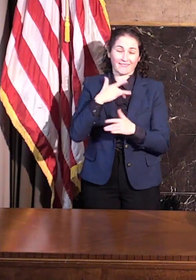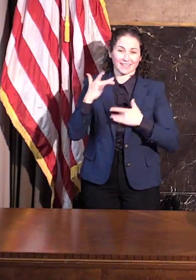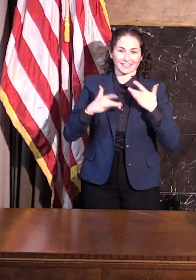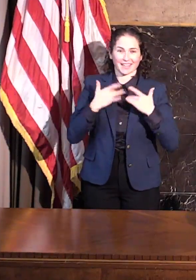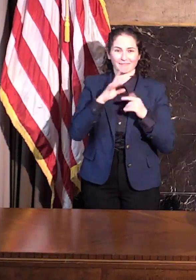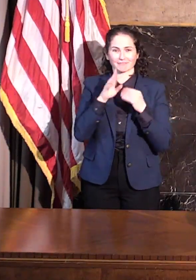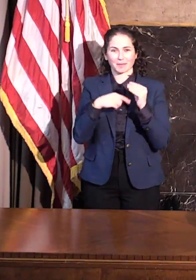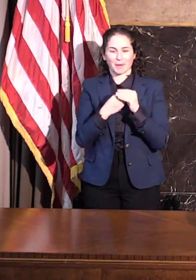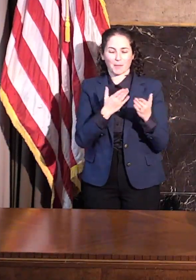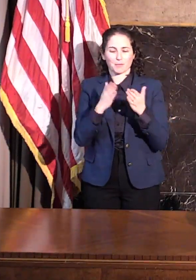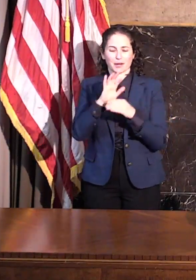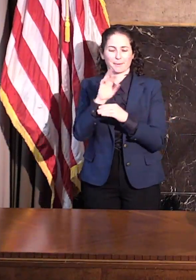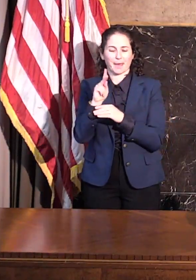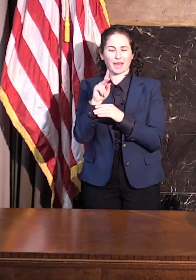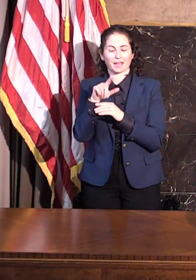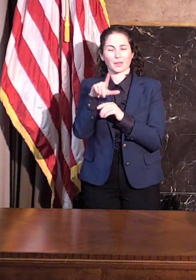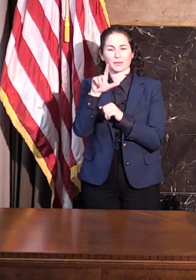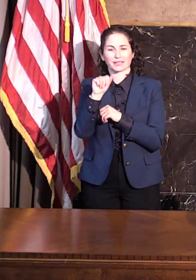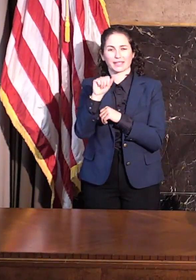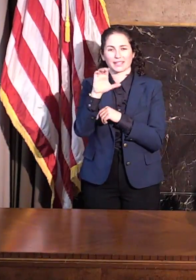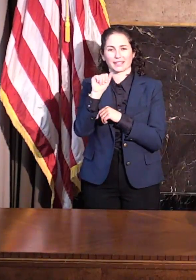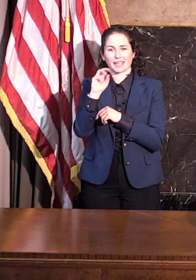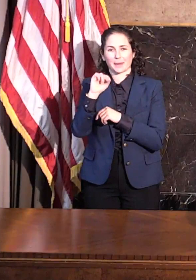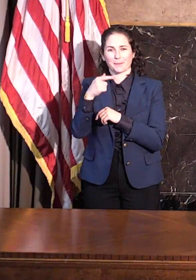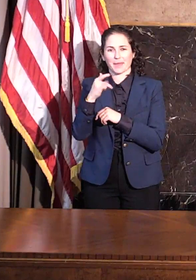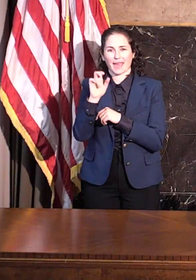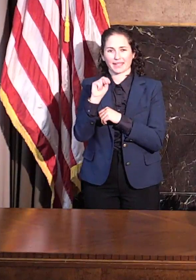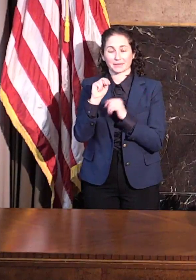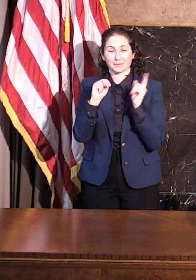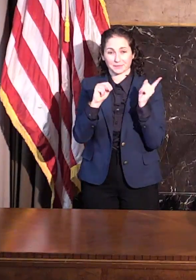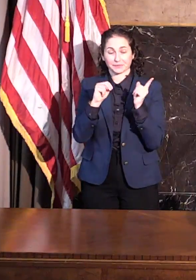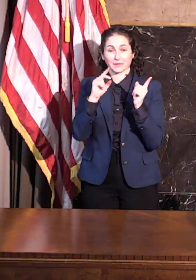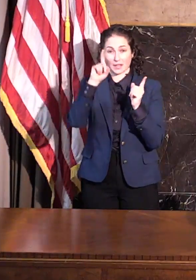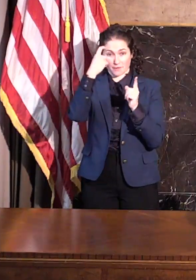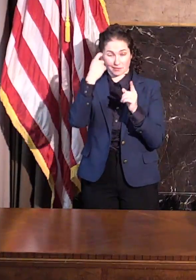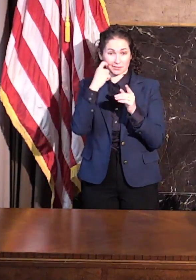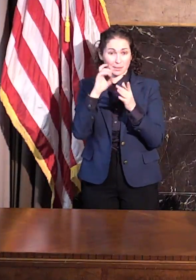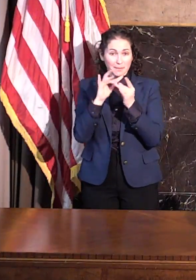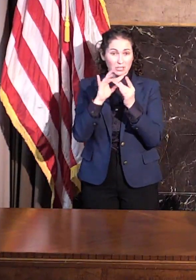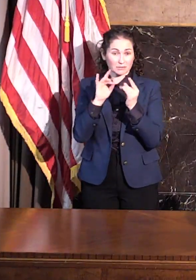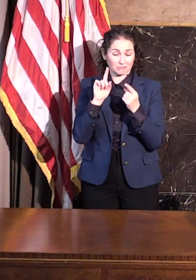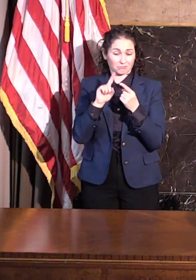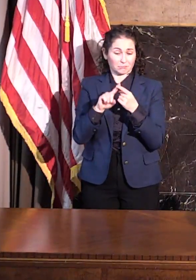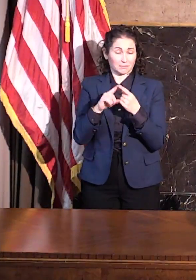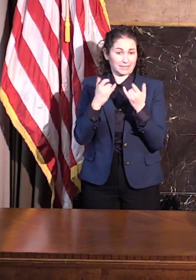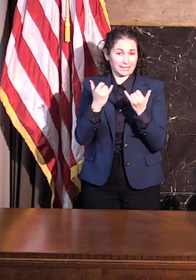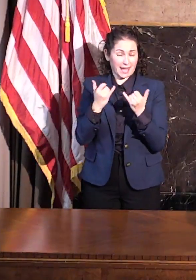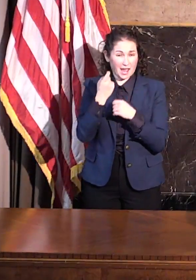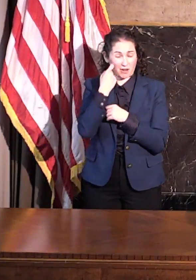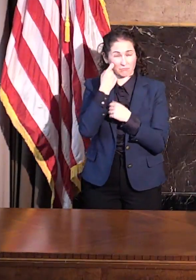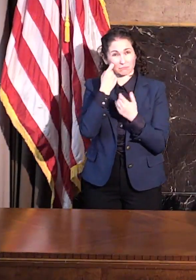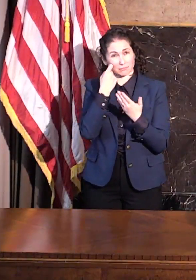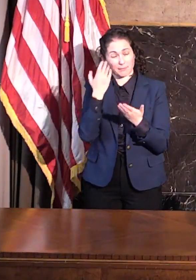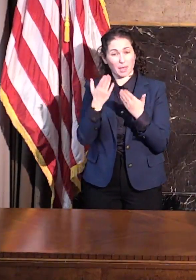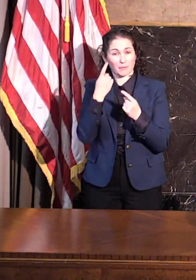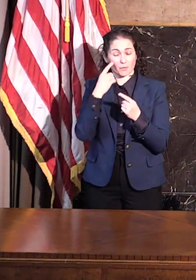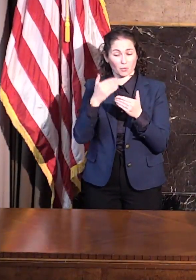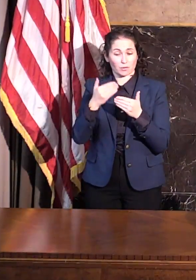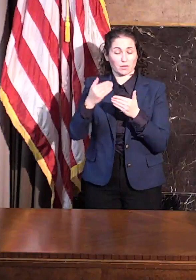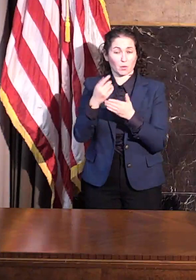about is letting other people experience that, extending that to everyone in Louisiana, because it's time. It's time to do that.